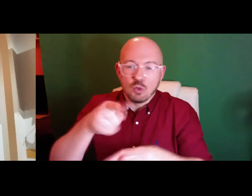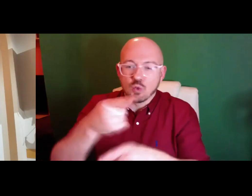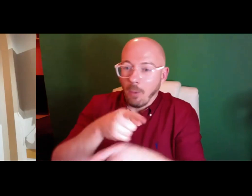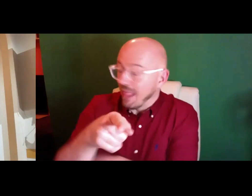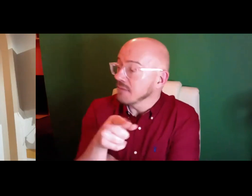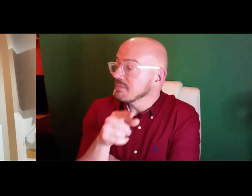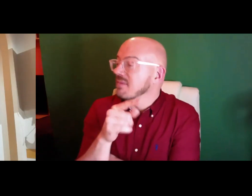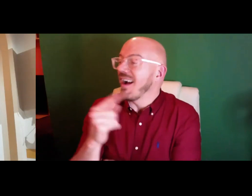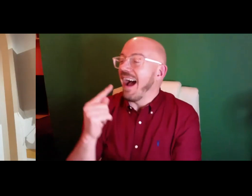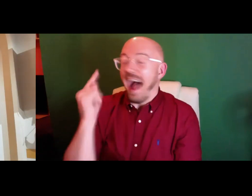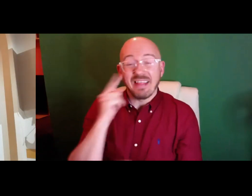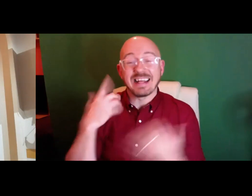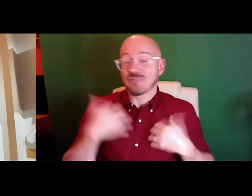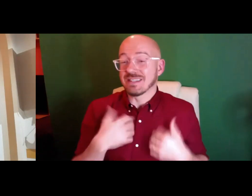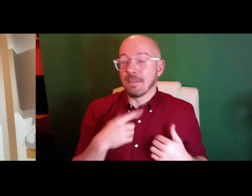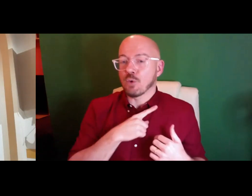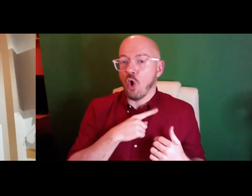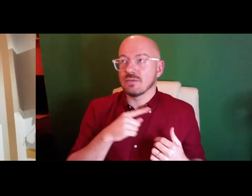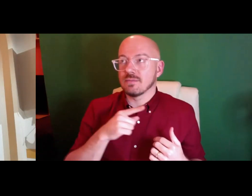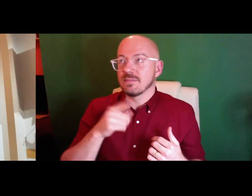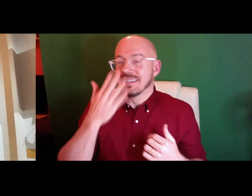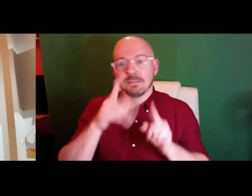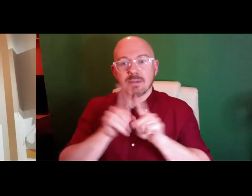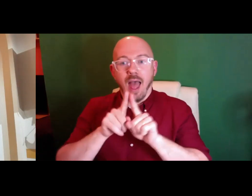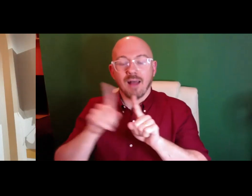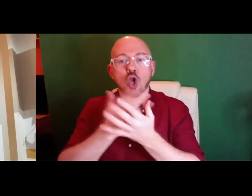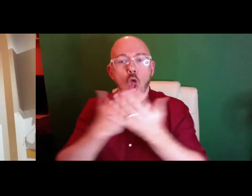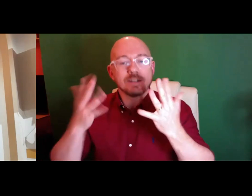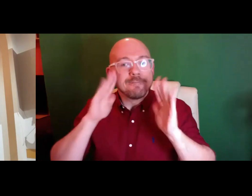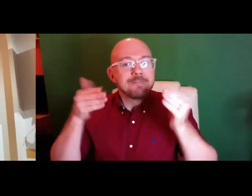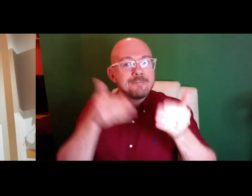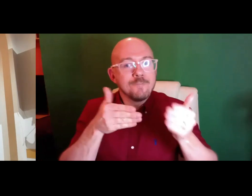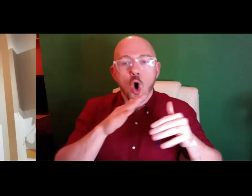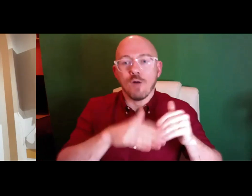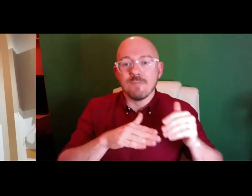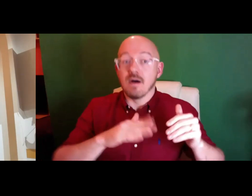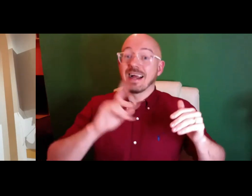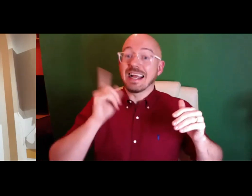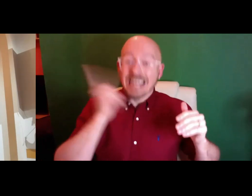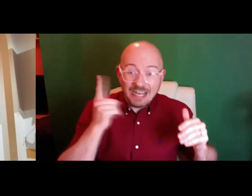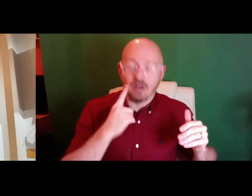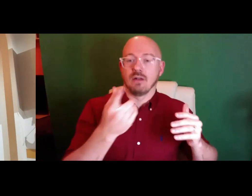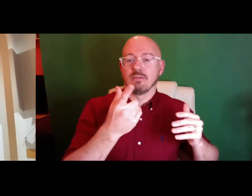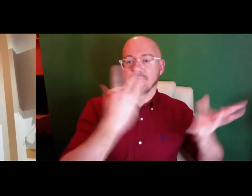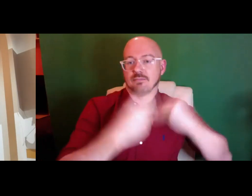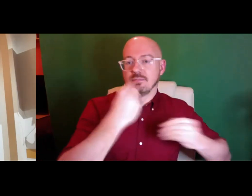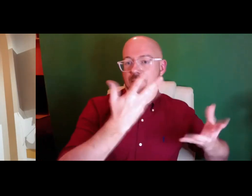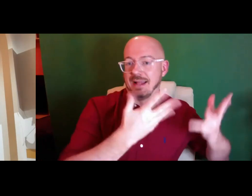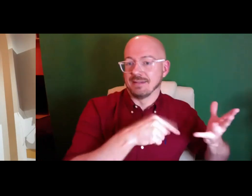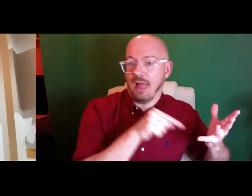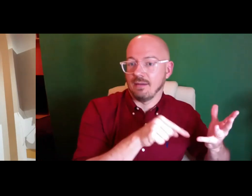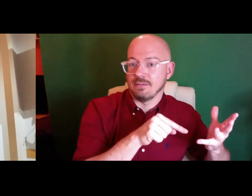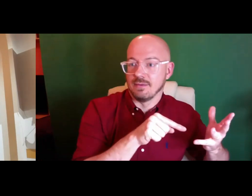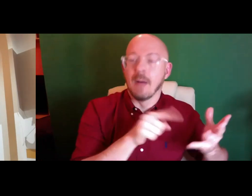for hearing children. So that's one of the specific goals. I think that's what you're referring to. And that's an interesting one, because